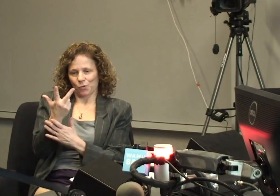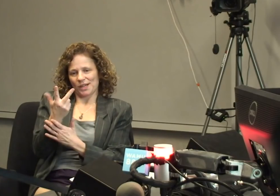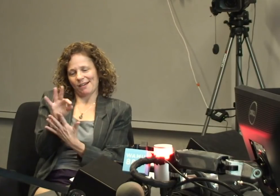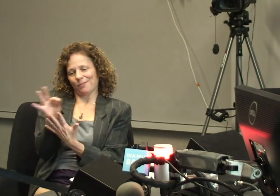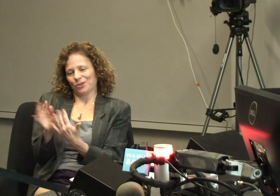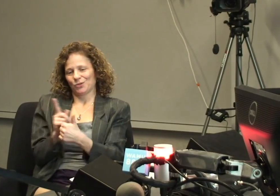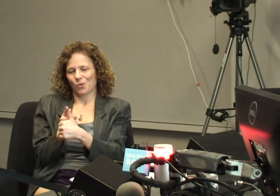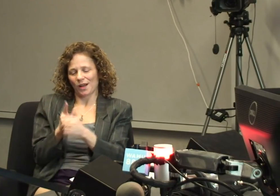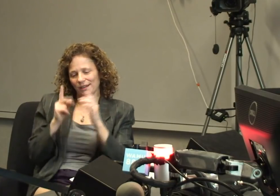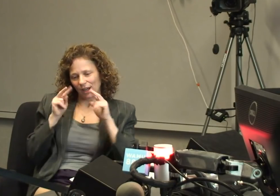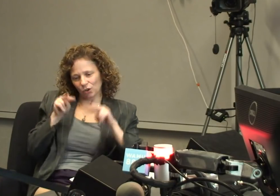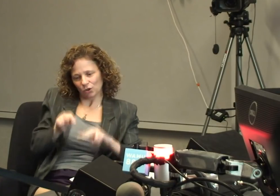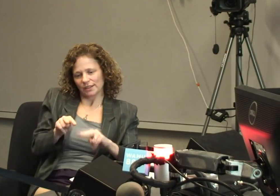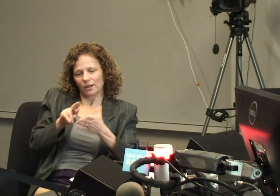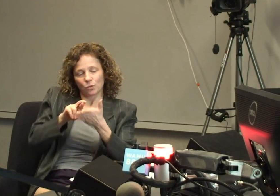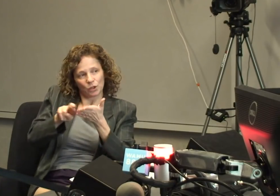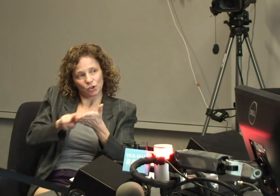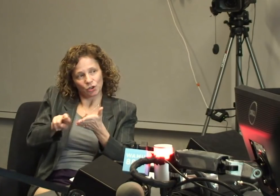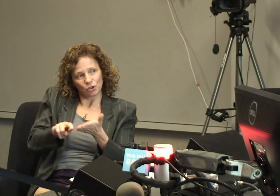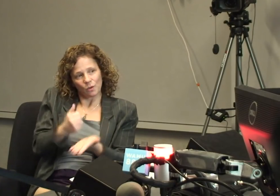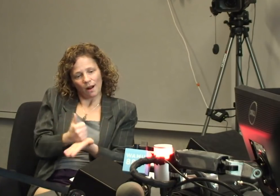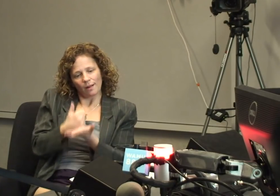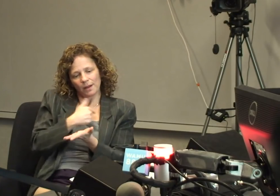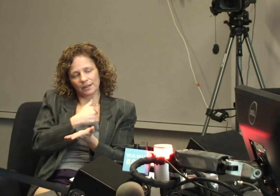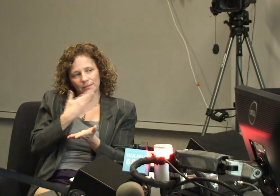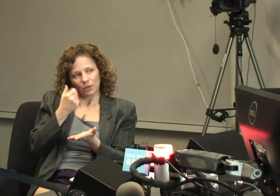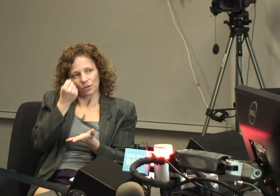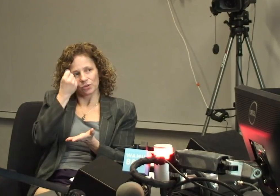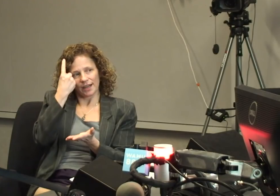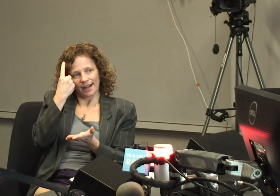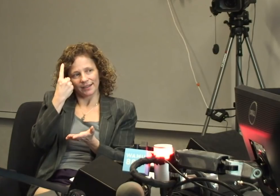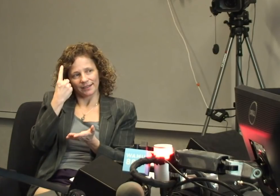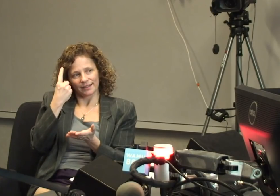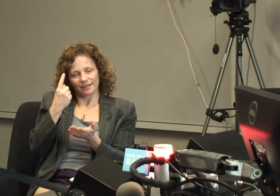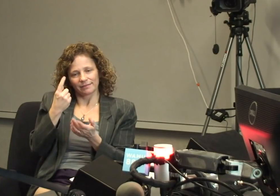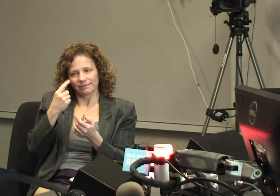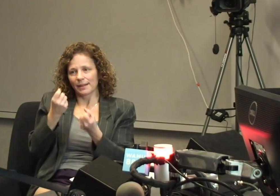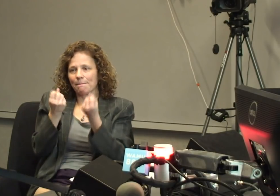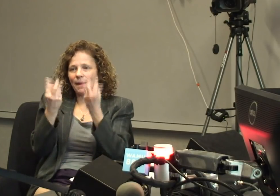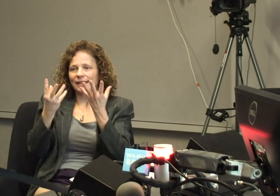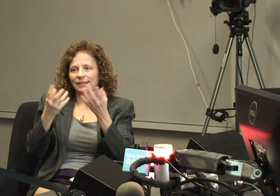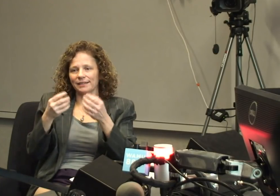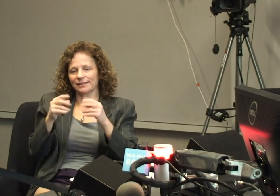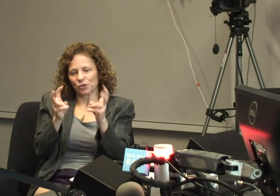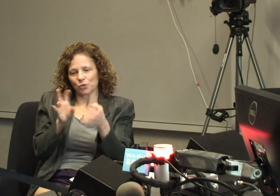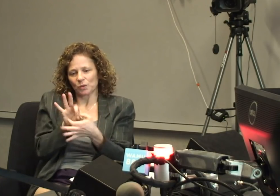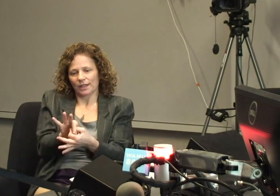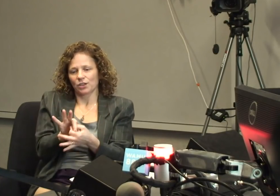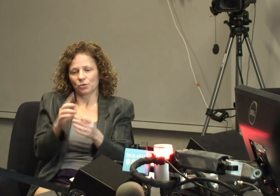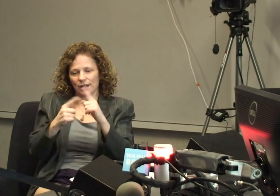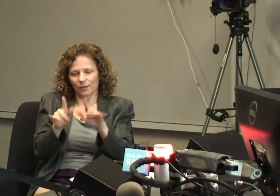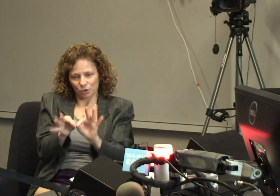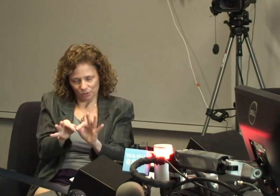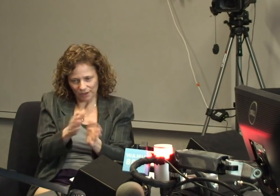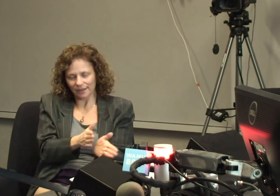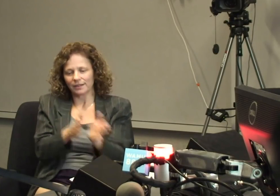particular program, there are three options for our students. We can look more at the research to help ourselves better understand the multiple issues as